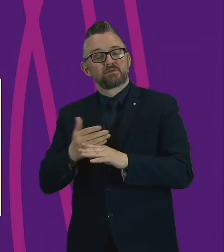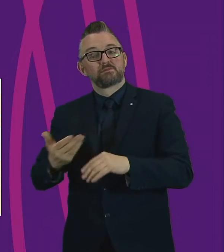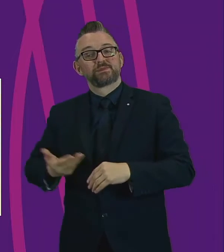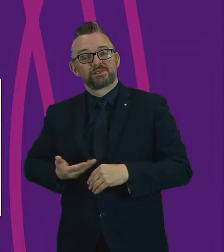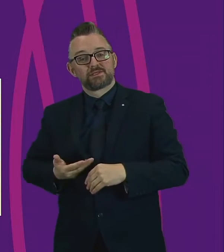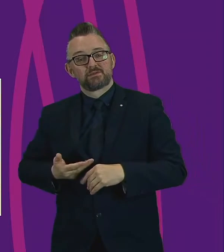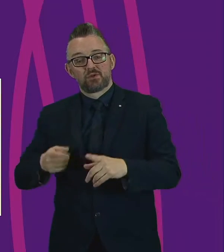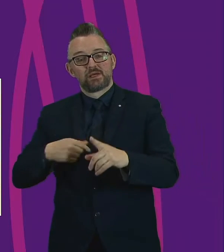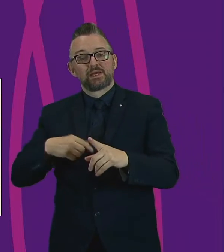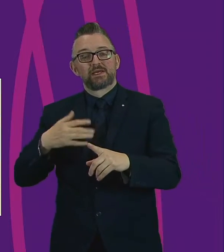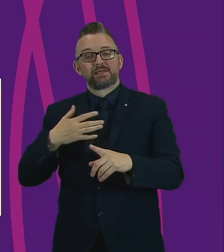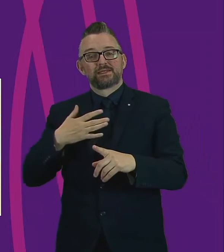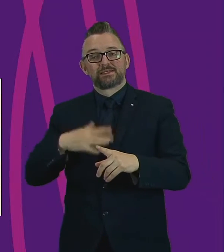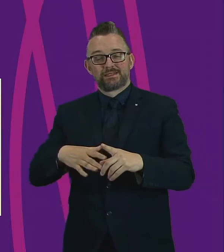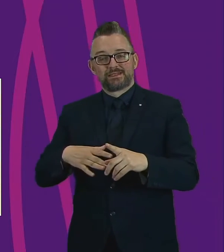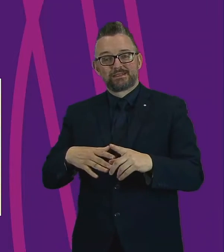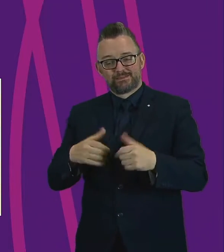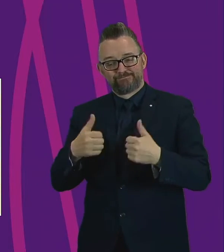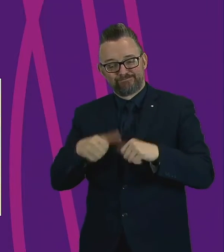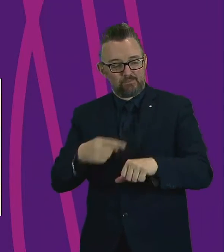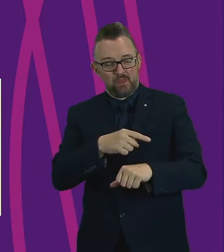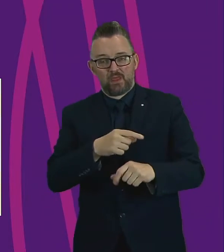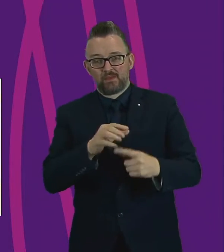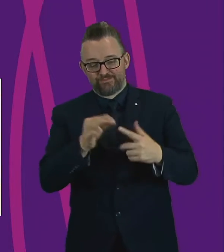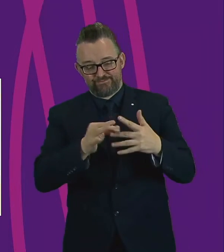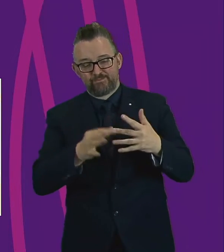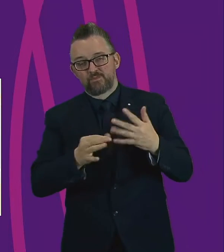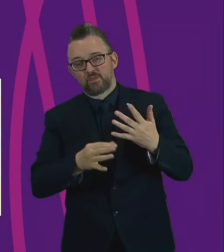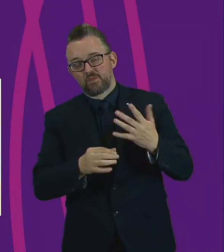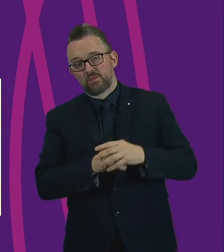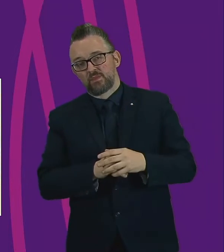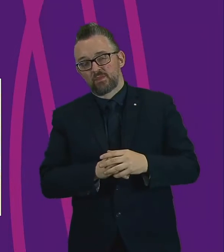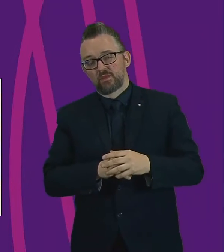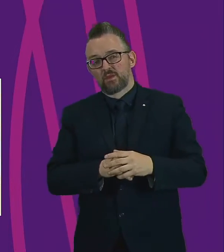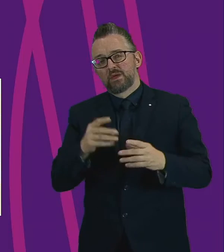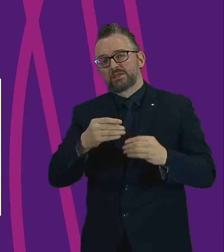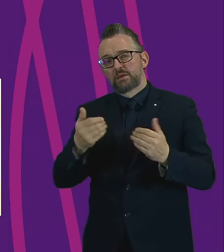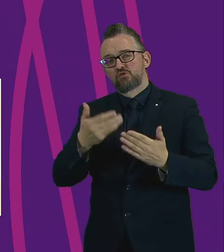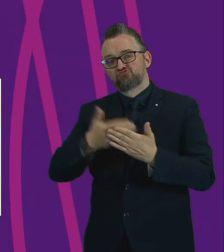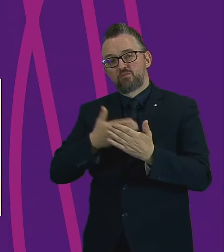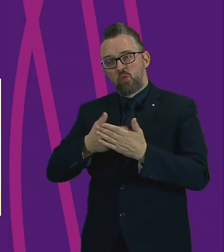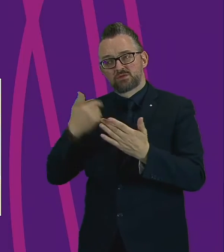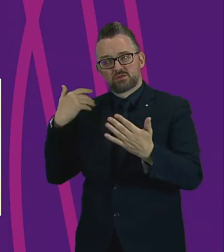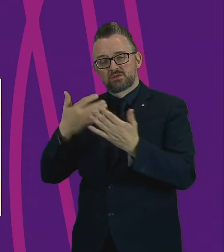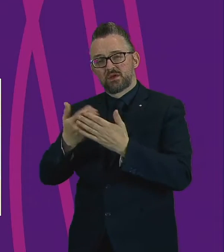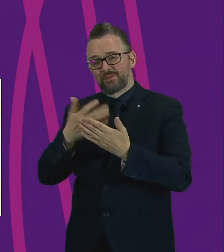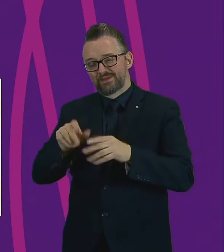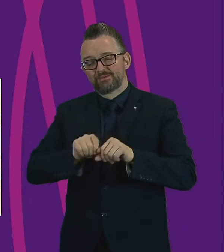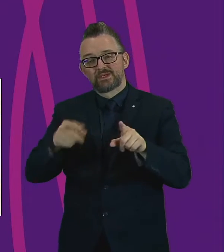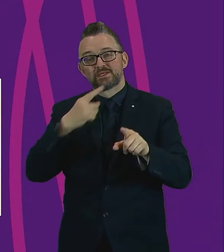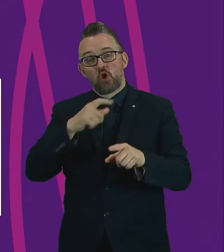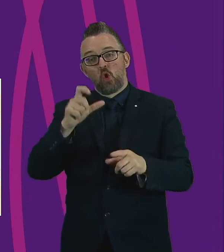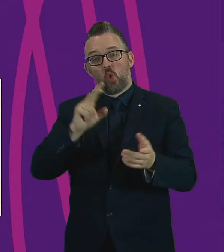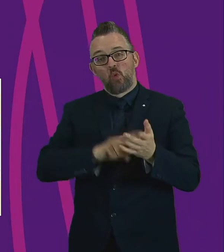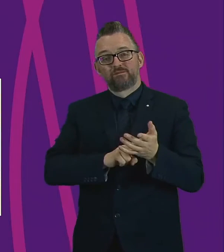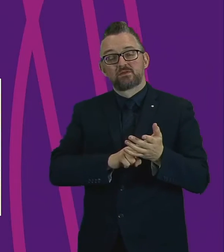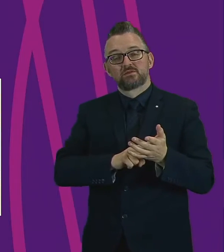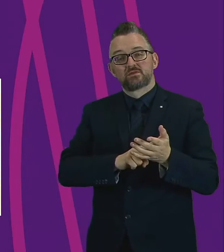addressing those fundamentals. Yet a slew of reports, some of which have been mentioned already over recent weeks, has found that the impacts of the COVID crisis have